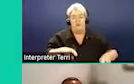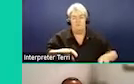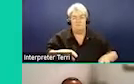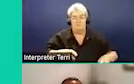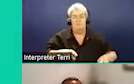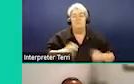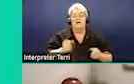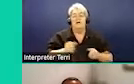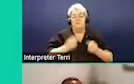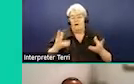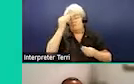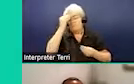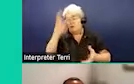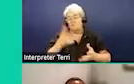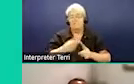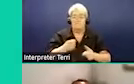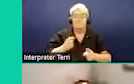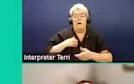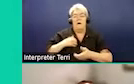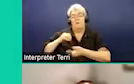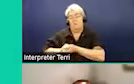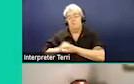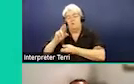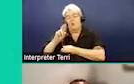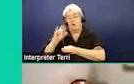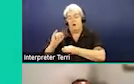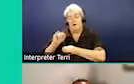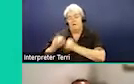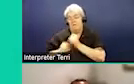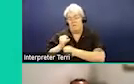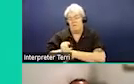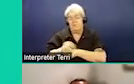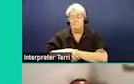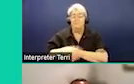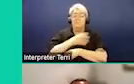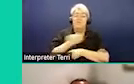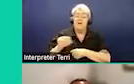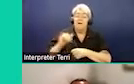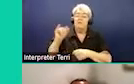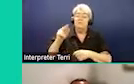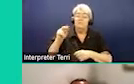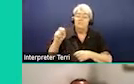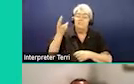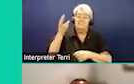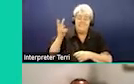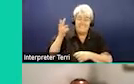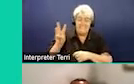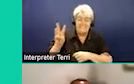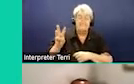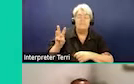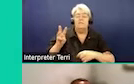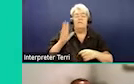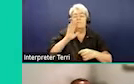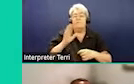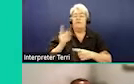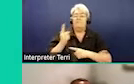Lots of great content coming from our partners at RI International. Also on June 16th, we will be having a day